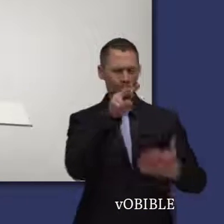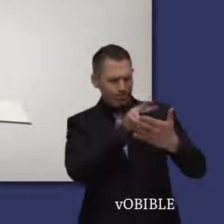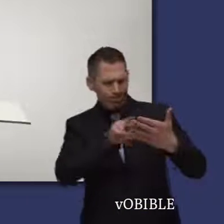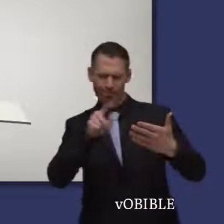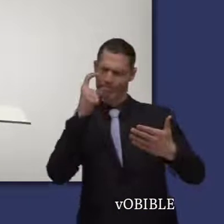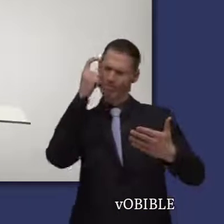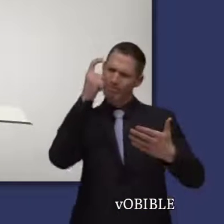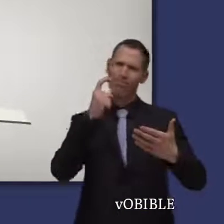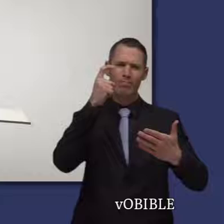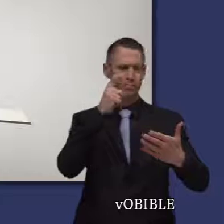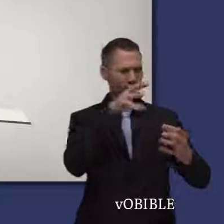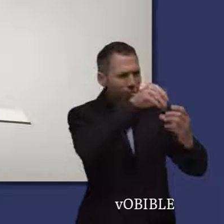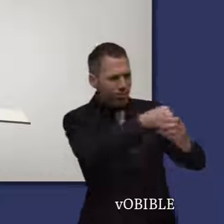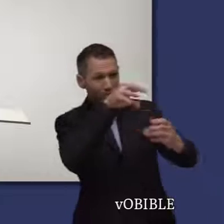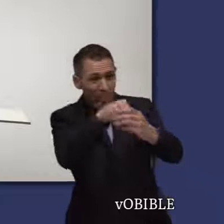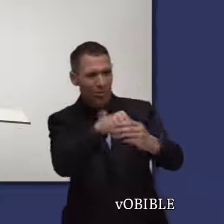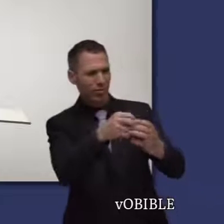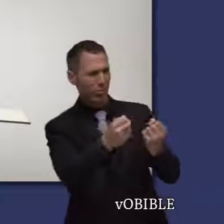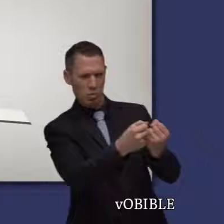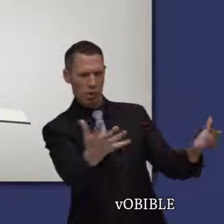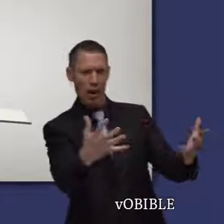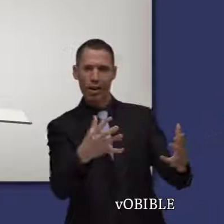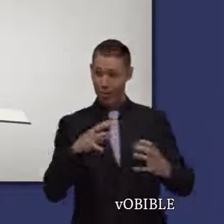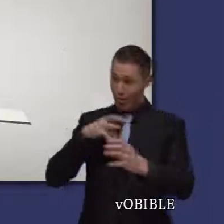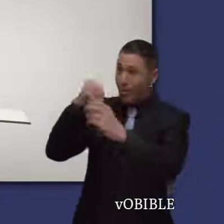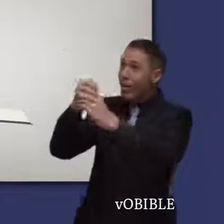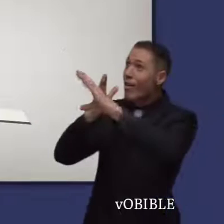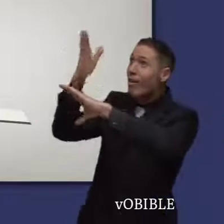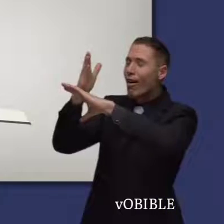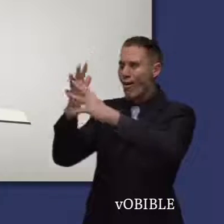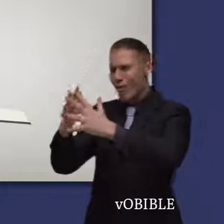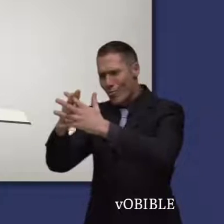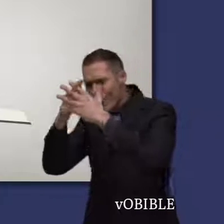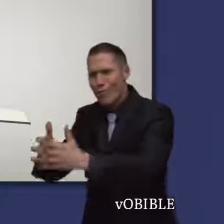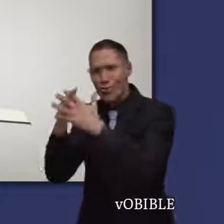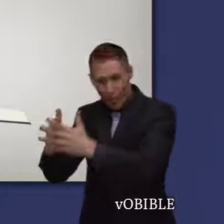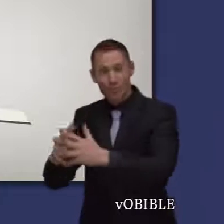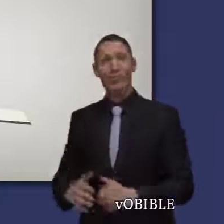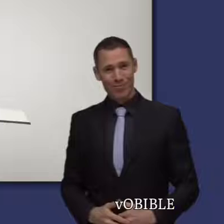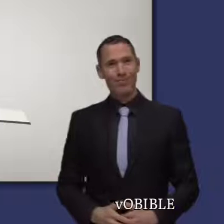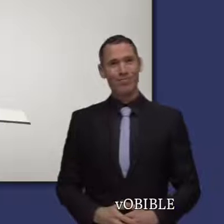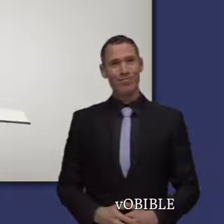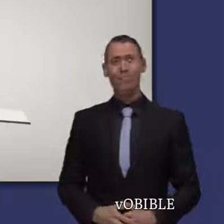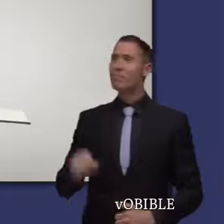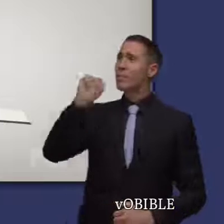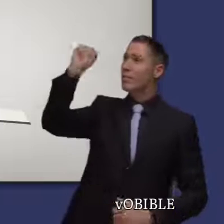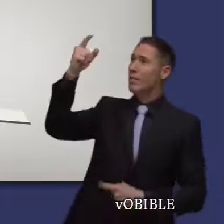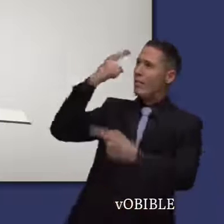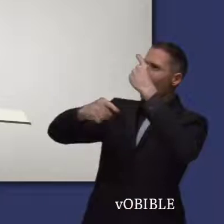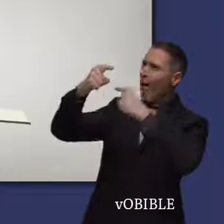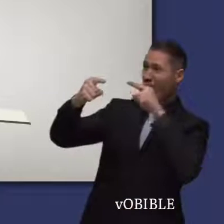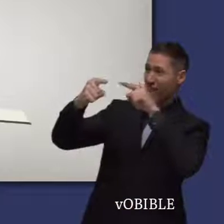As you meditate on the book of Ecclesiastes, note which pursuits are futile and which are worthwhile. How